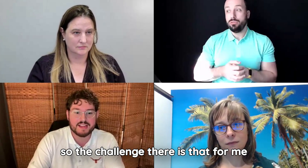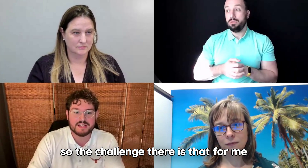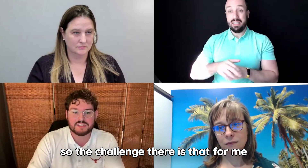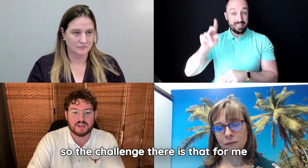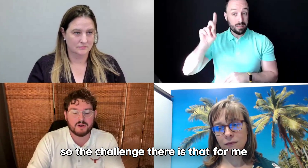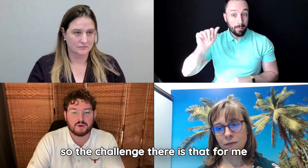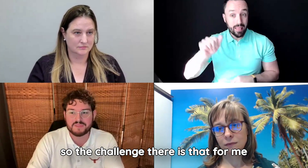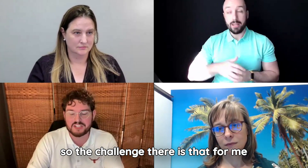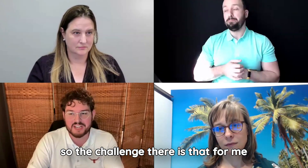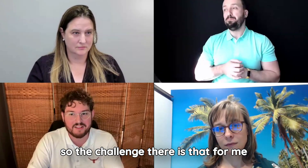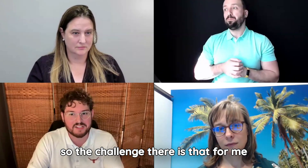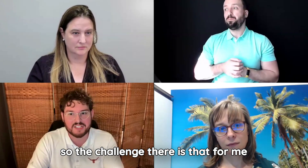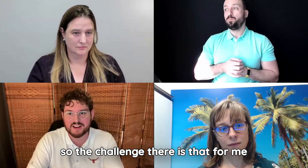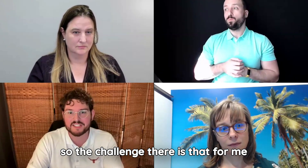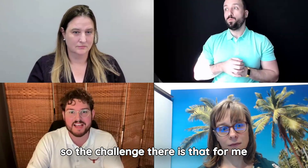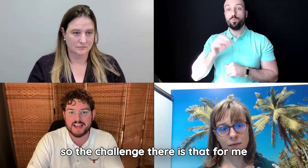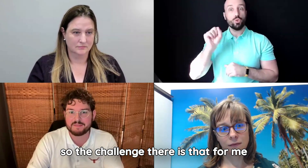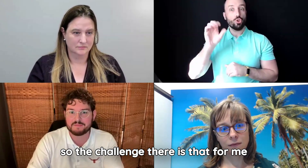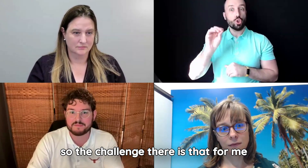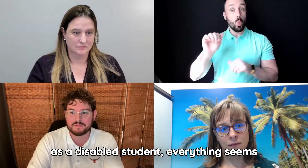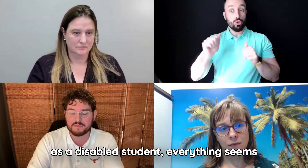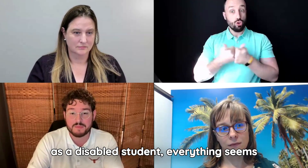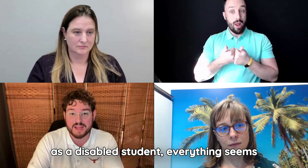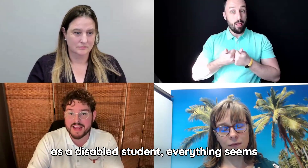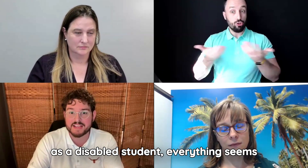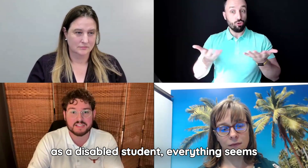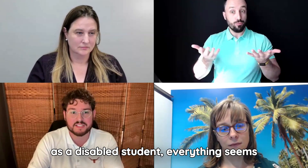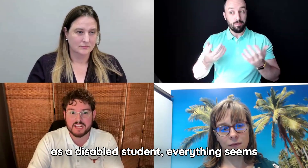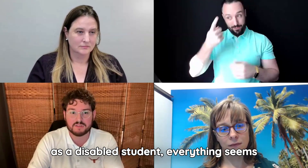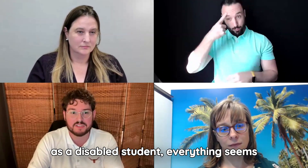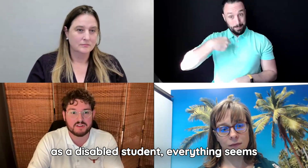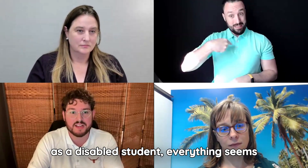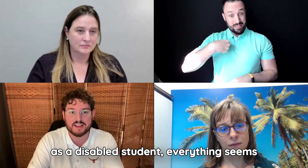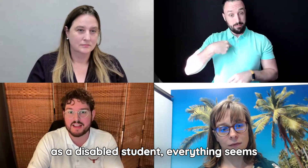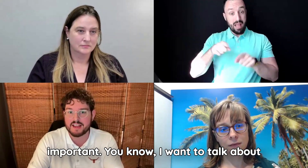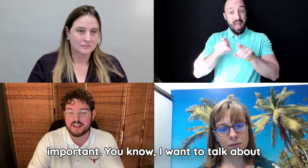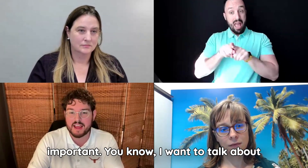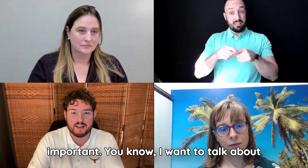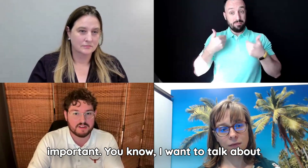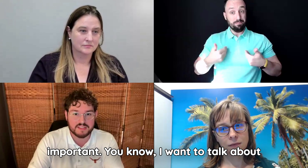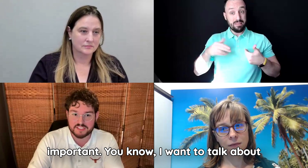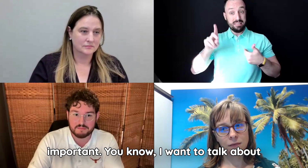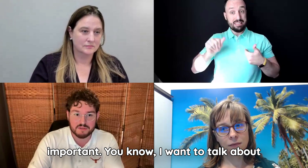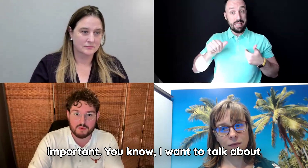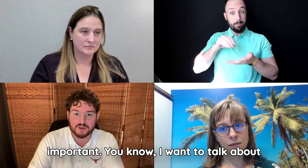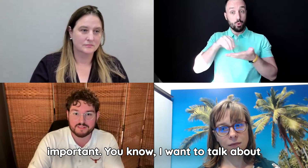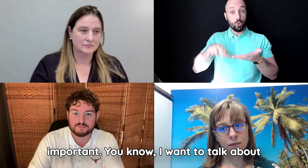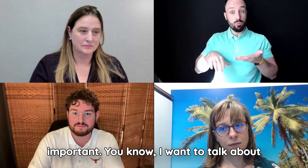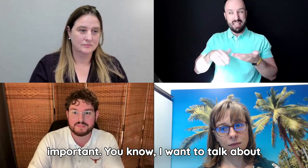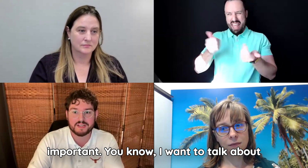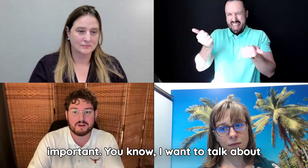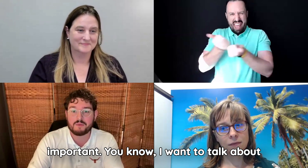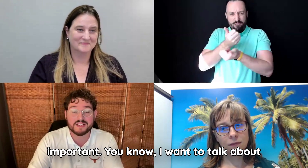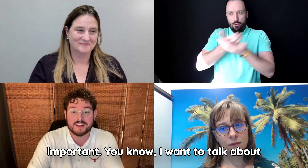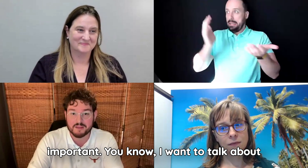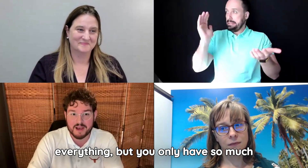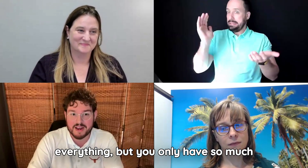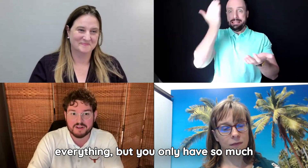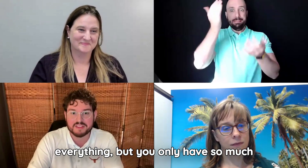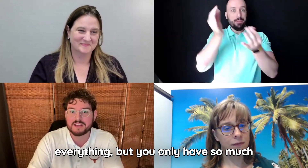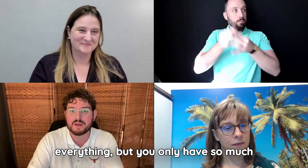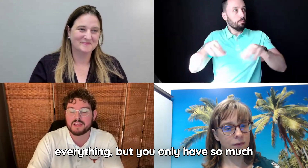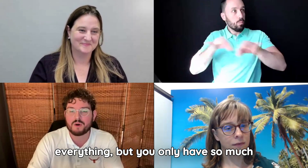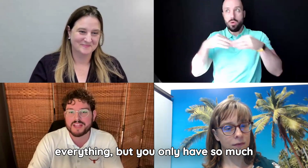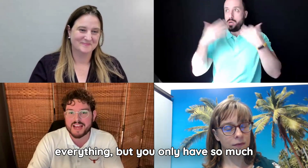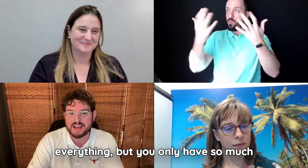disability. And so the challenge there is that for me as a disabled student, everything seems important. I want to talk